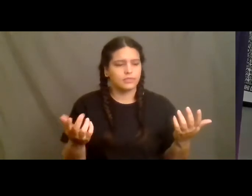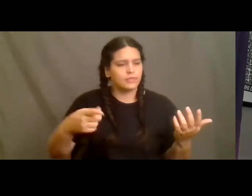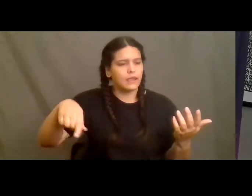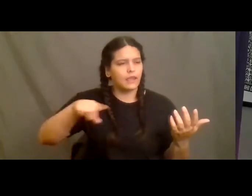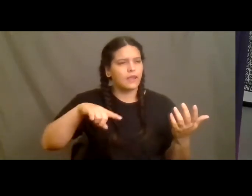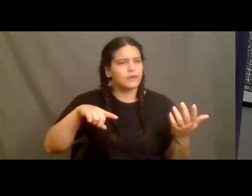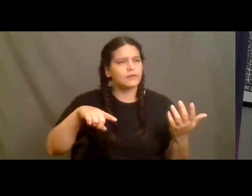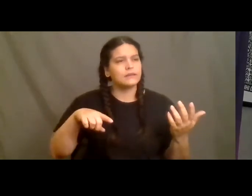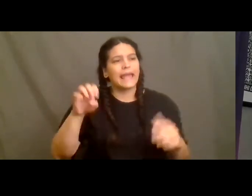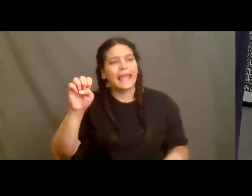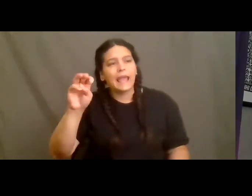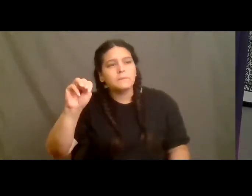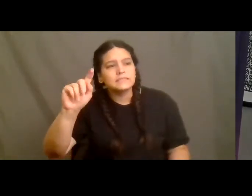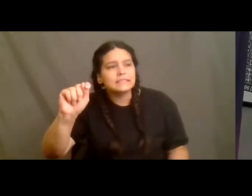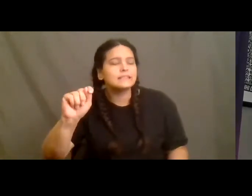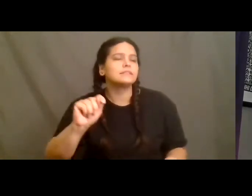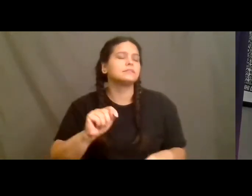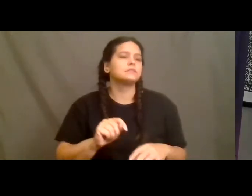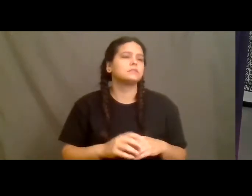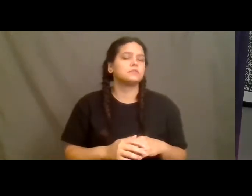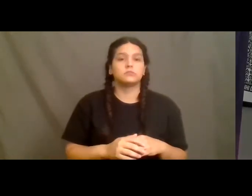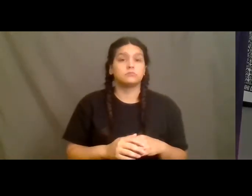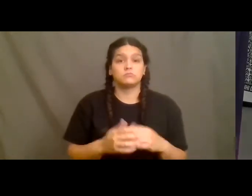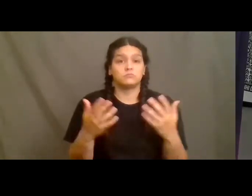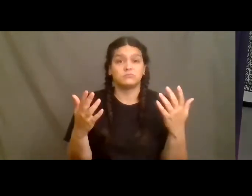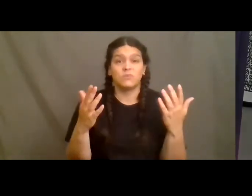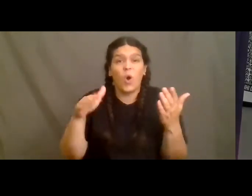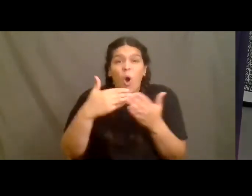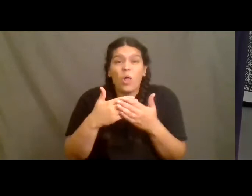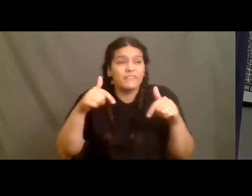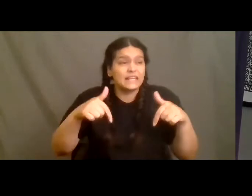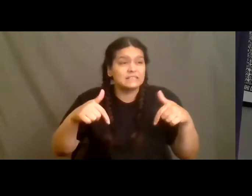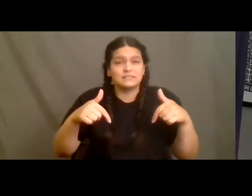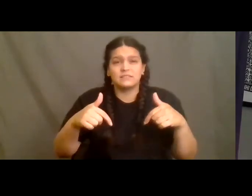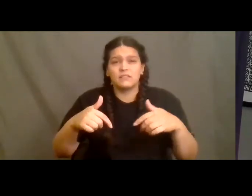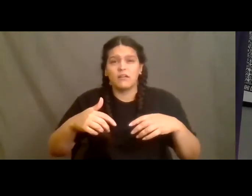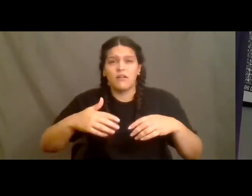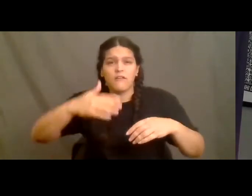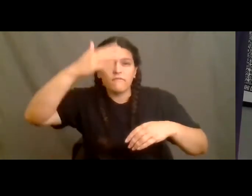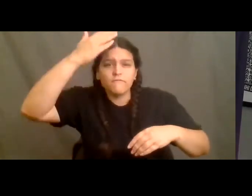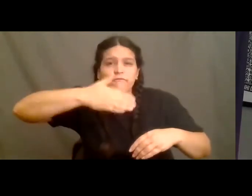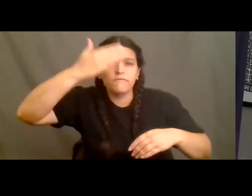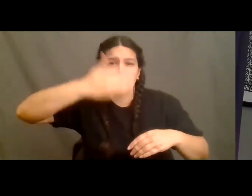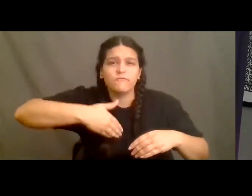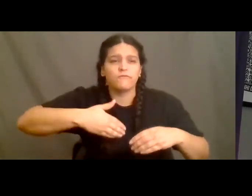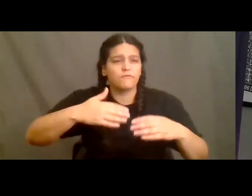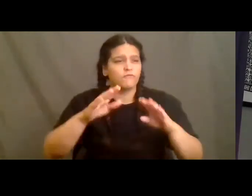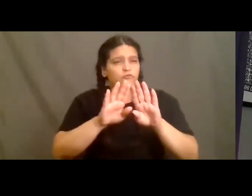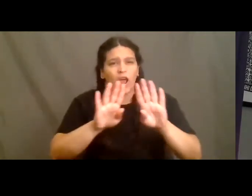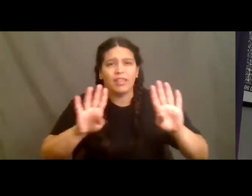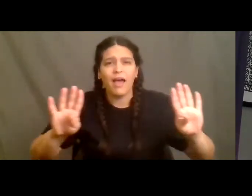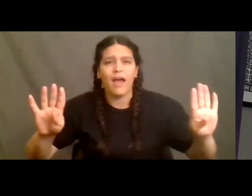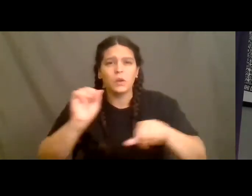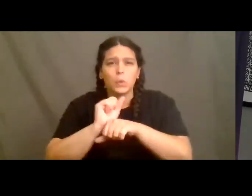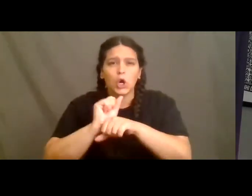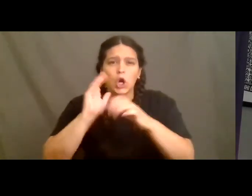like the EMTs, and so it's you know, all of these frontline workers that are out there